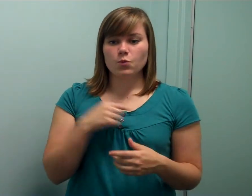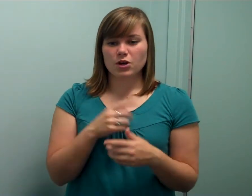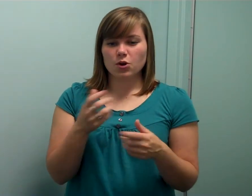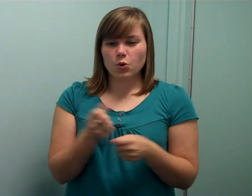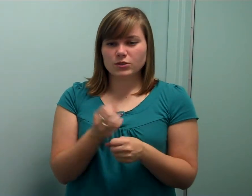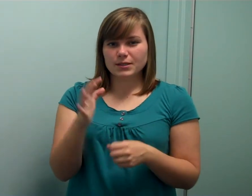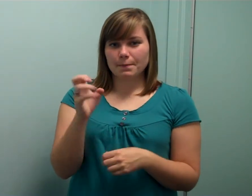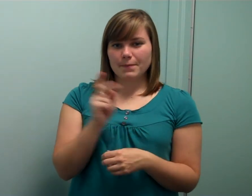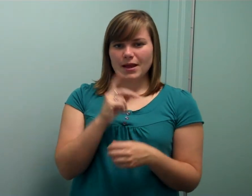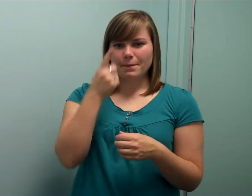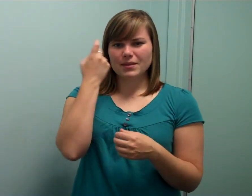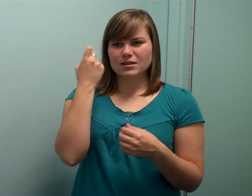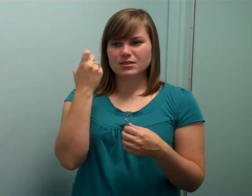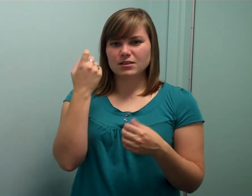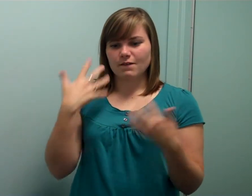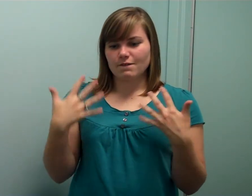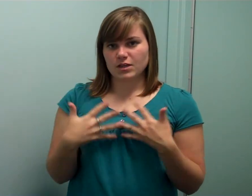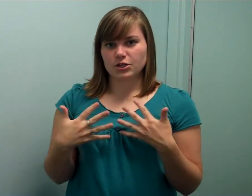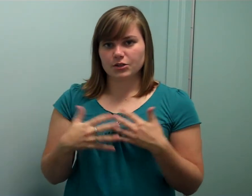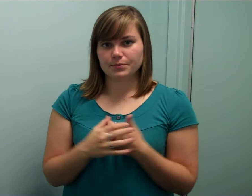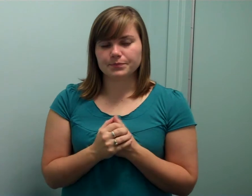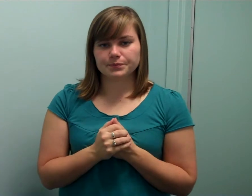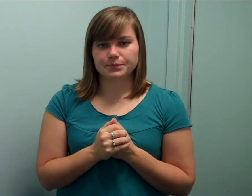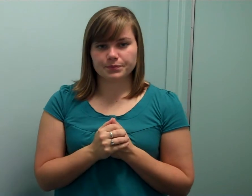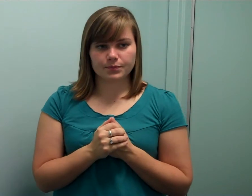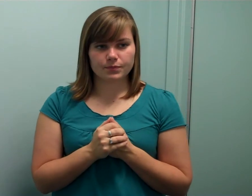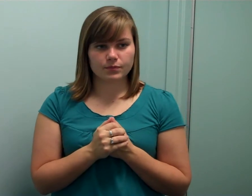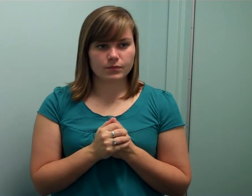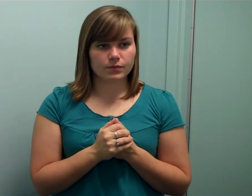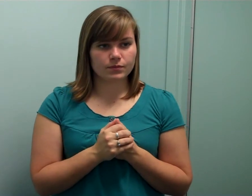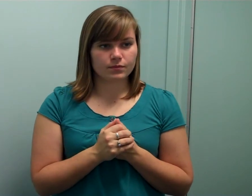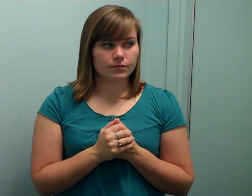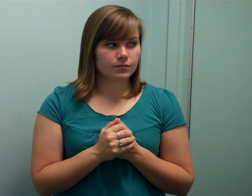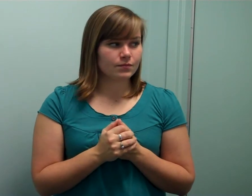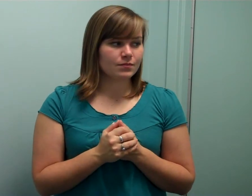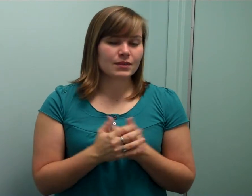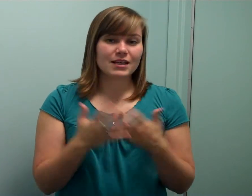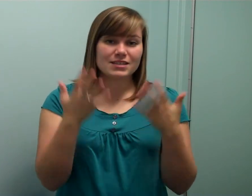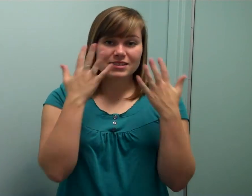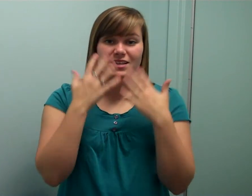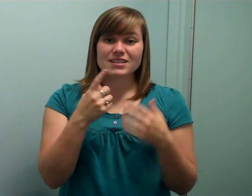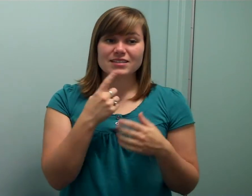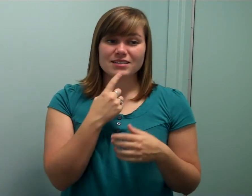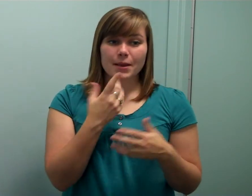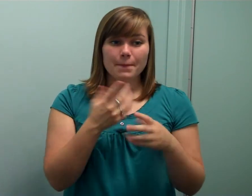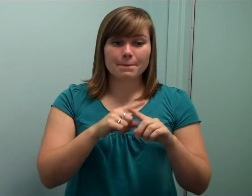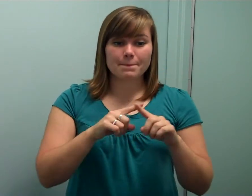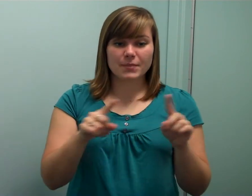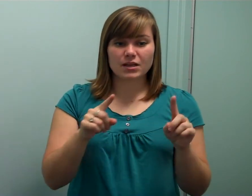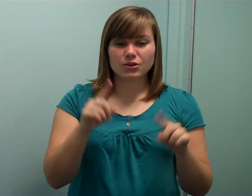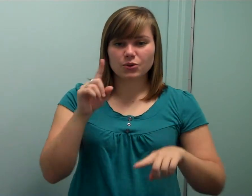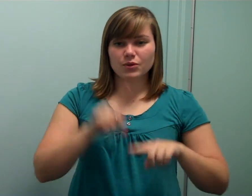way because of our fears. Well, sad to say, it's not possible to do away with fear